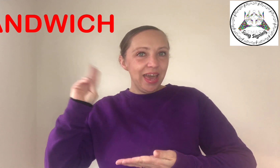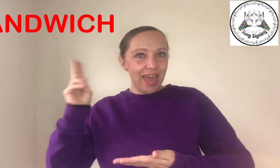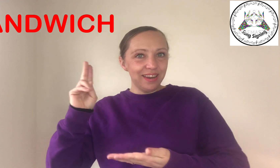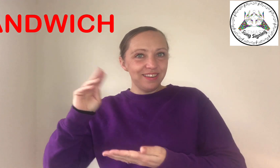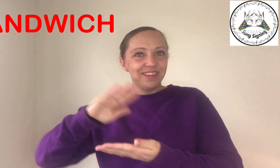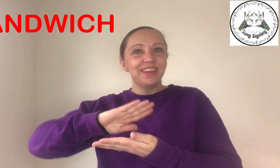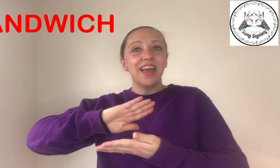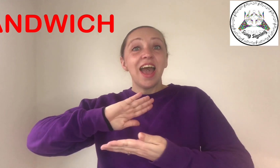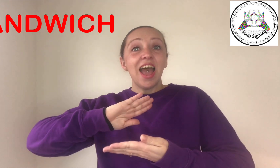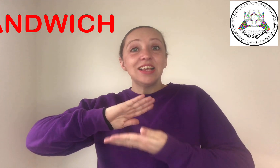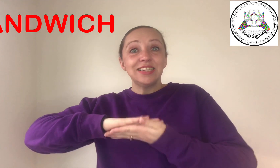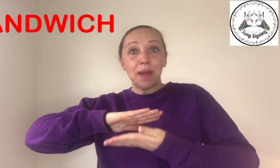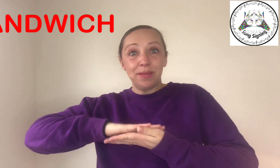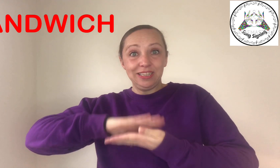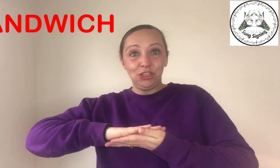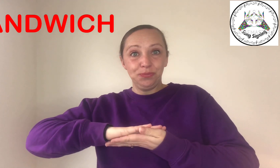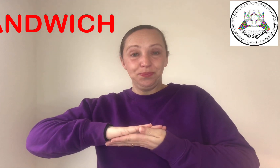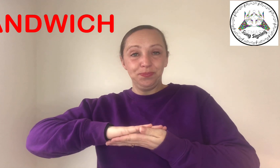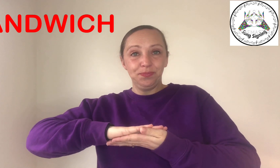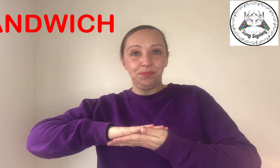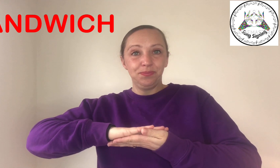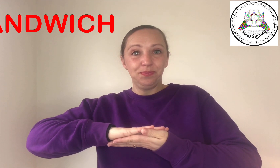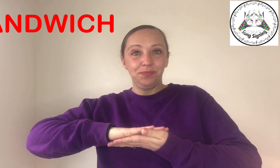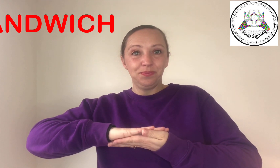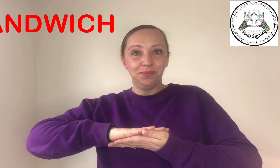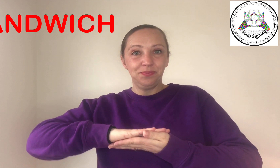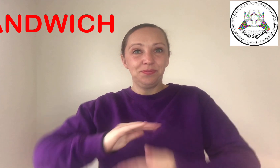Again, sandwich.